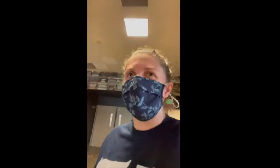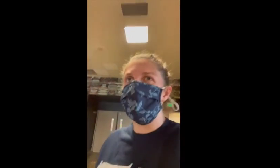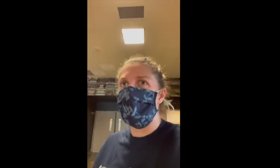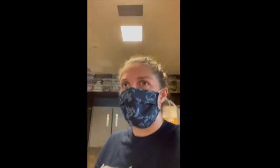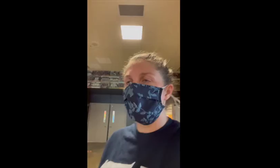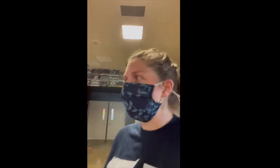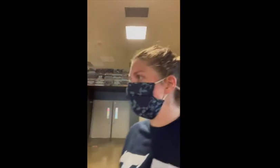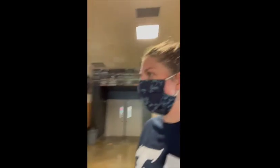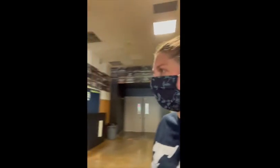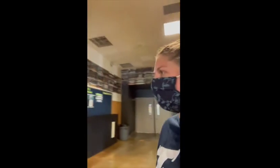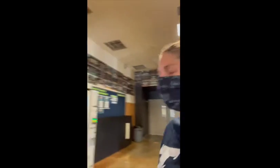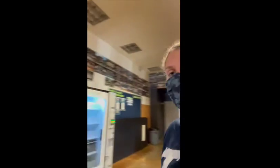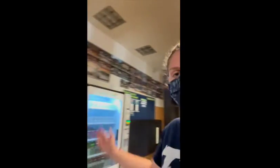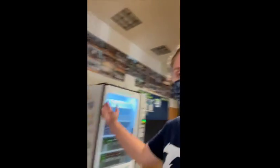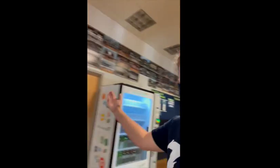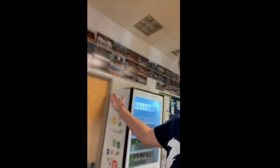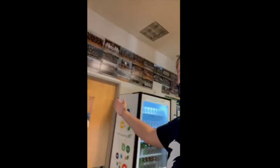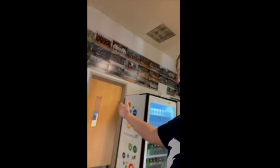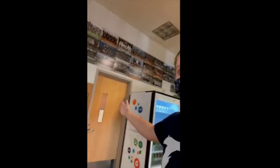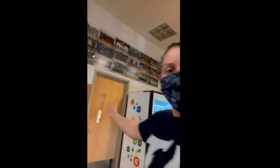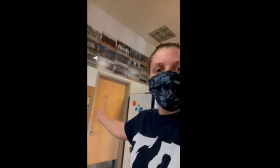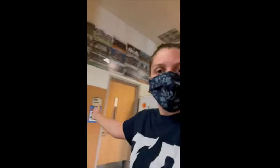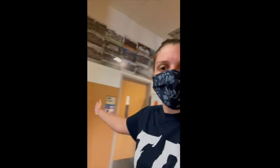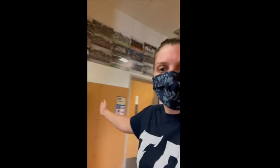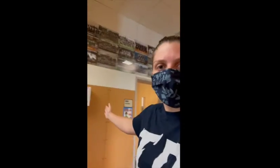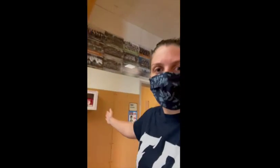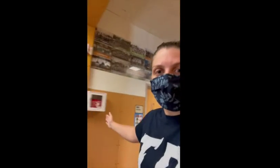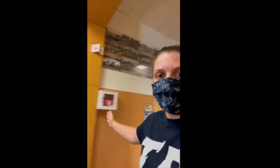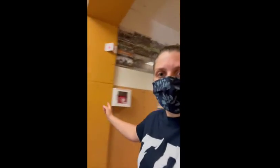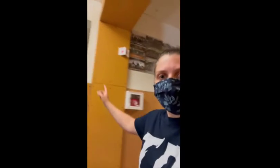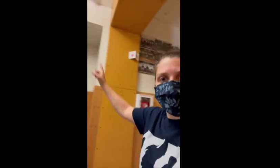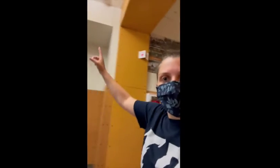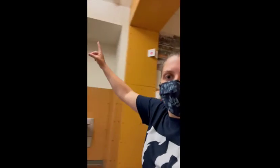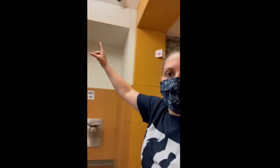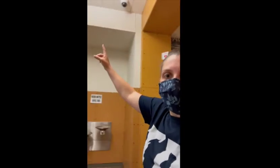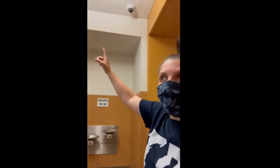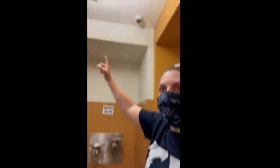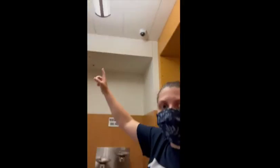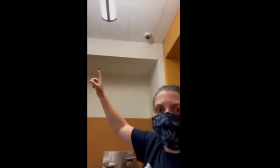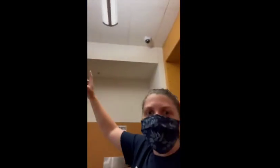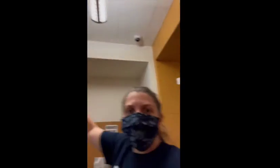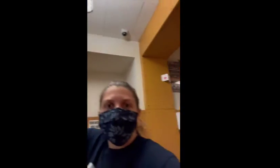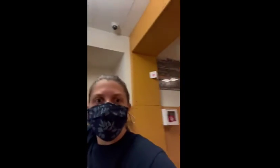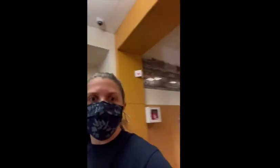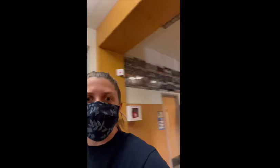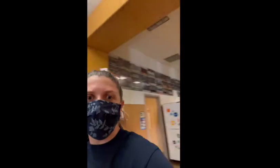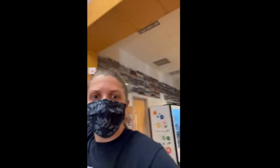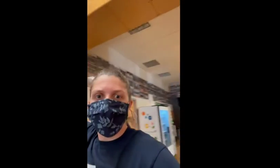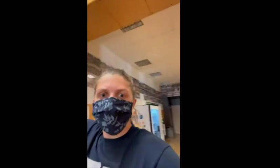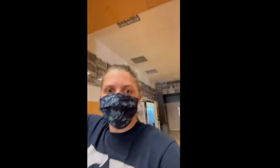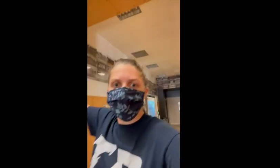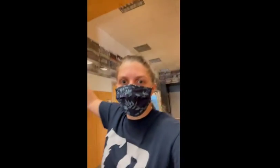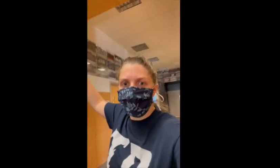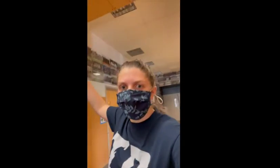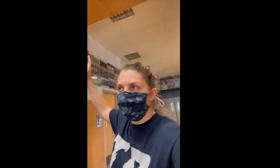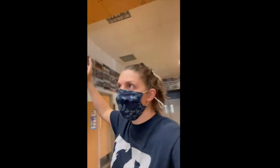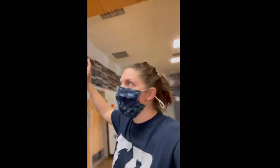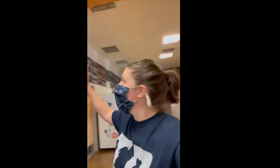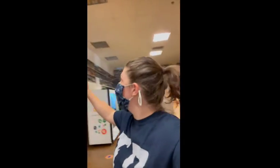in the athletics hallway. We've got our training. So if you are an athlete, around us, so you can see all those pictures, those are